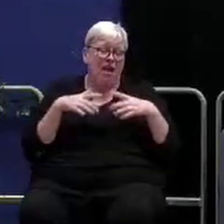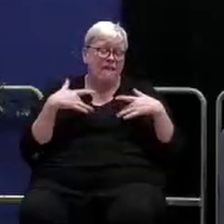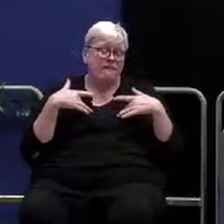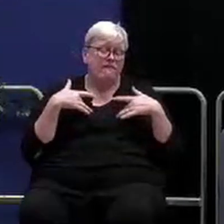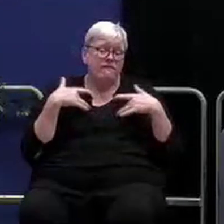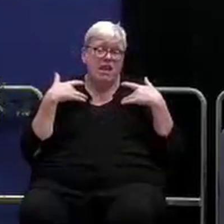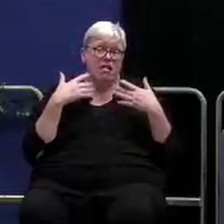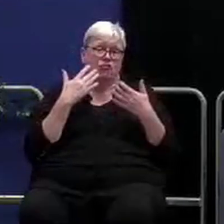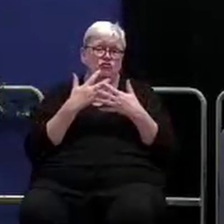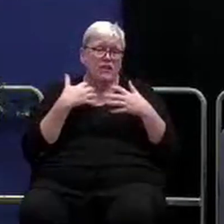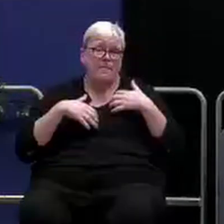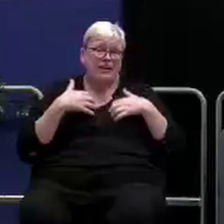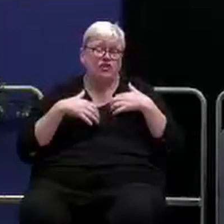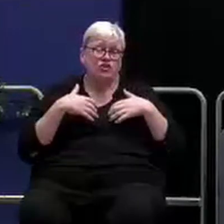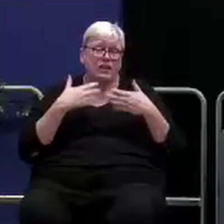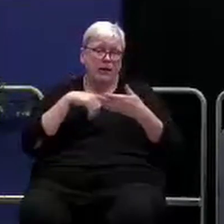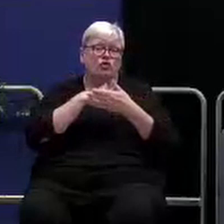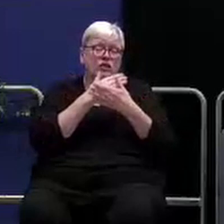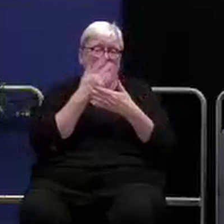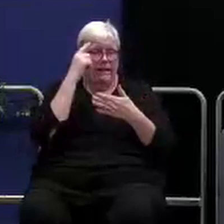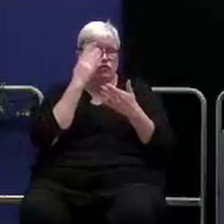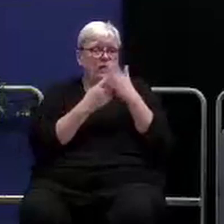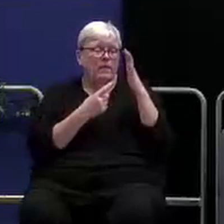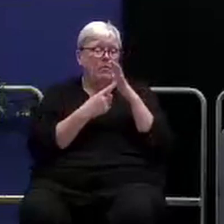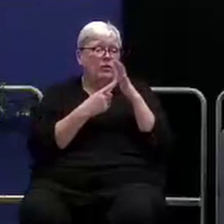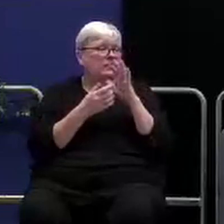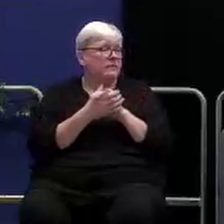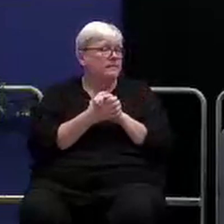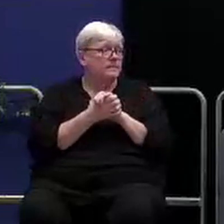sharing, and I think is really important. Yeah, and